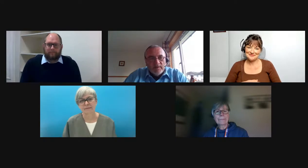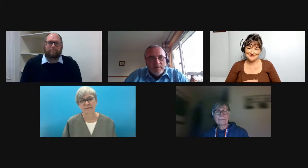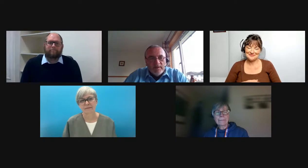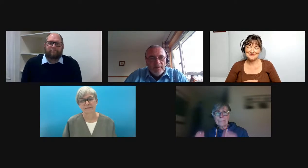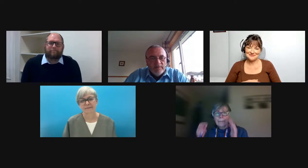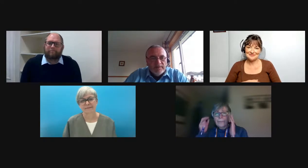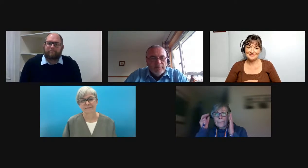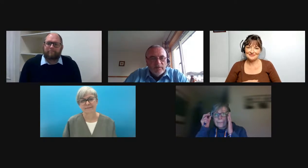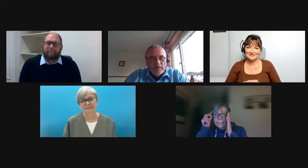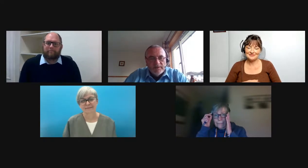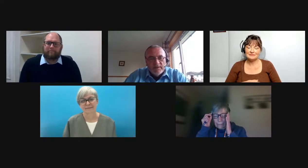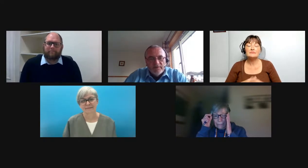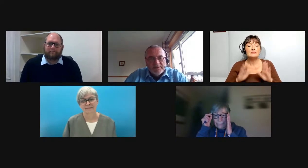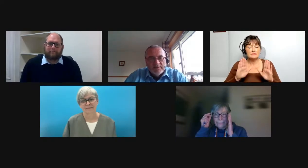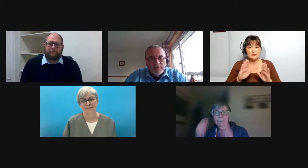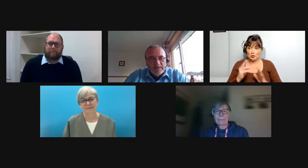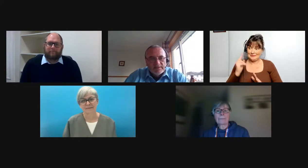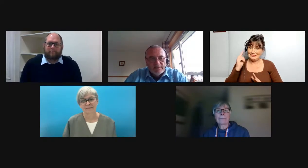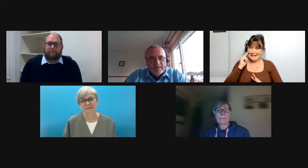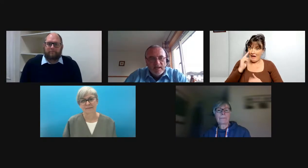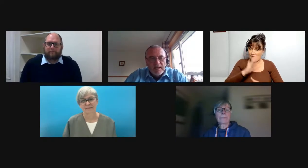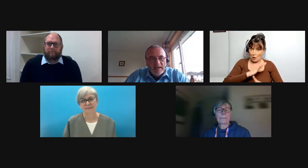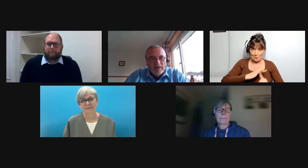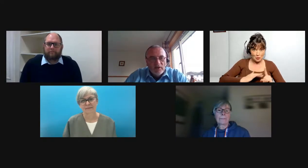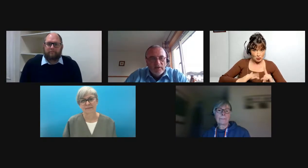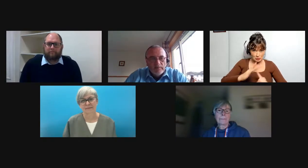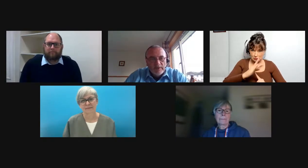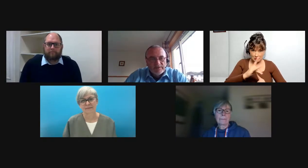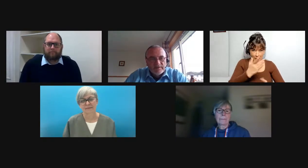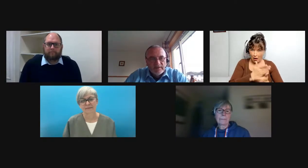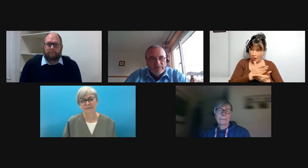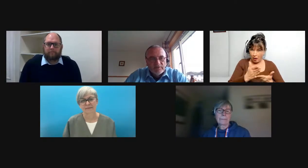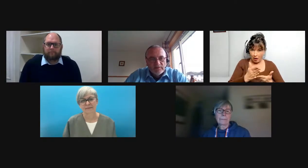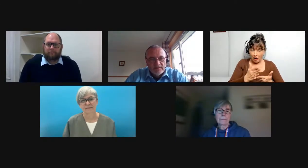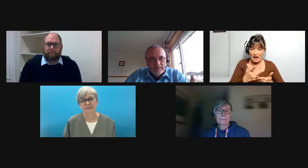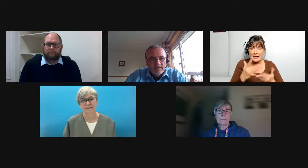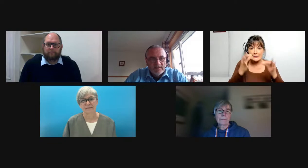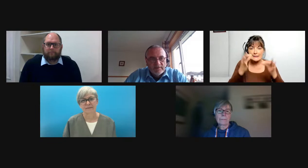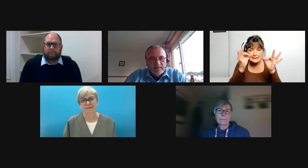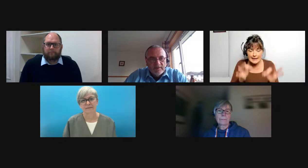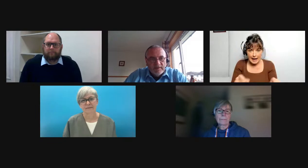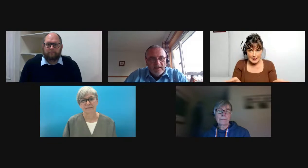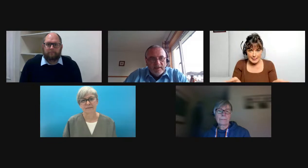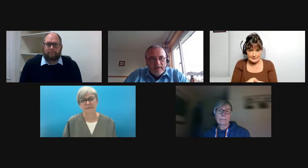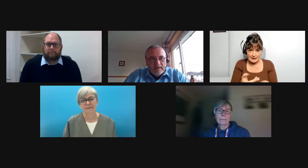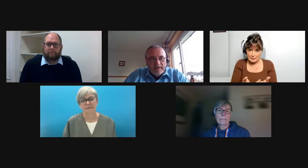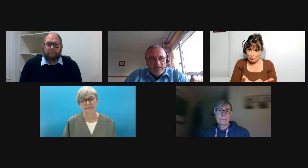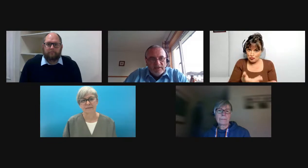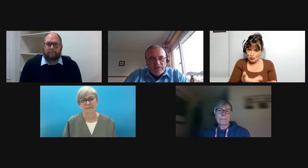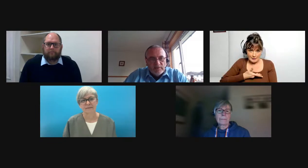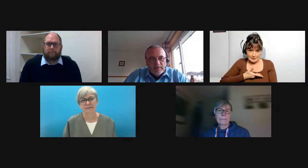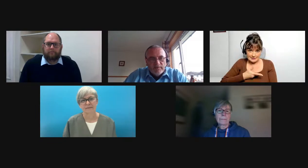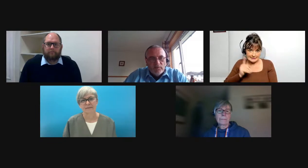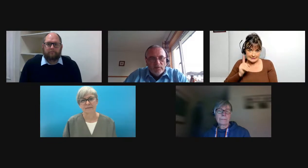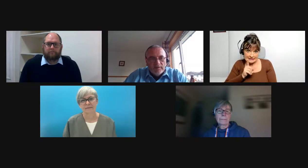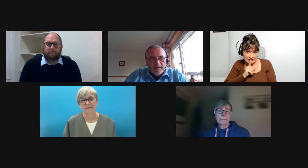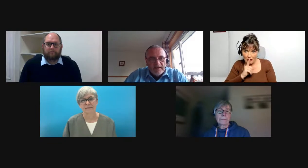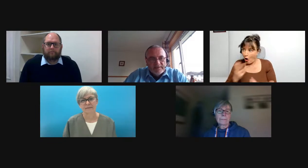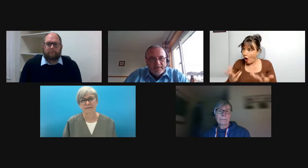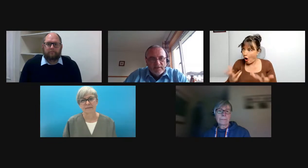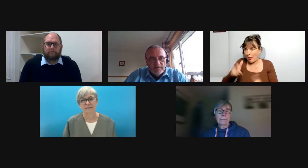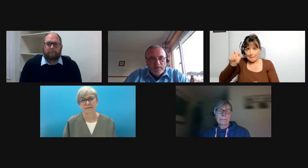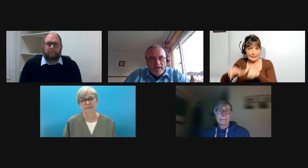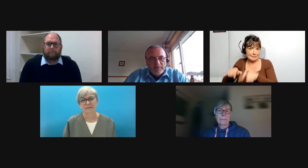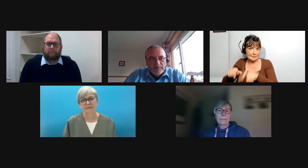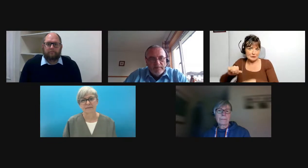So the deaf community have the same rights as any other person in Scotland. NHS 24